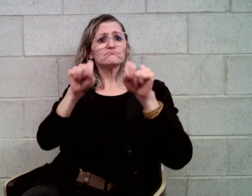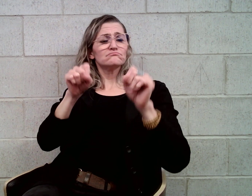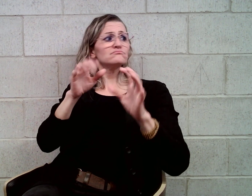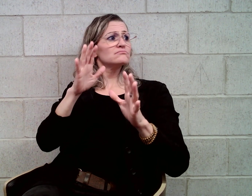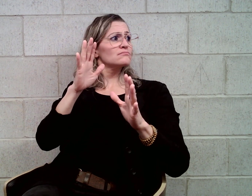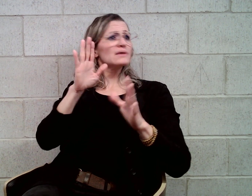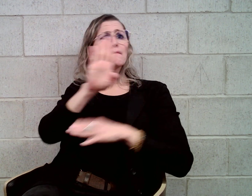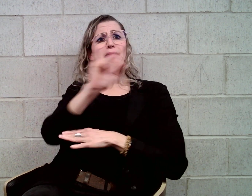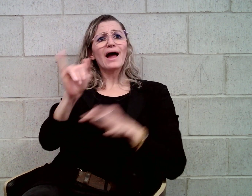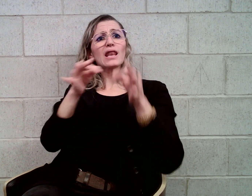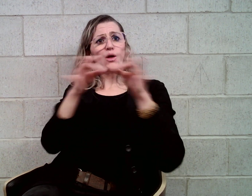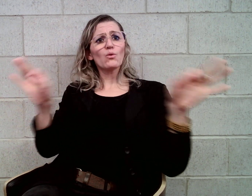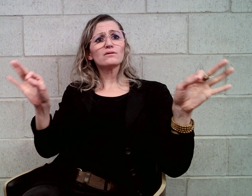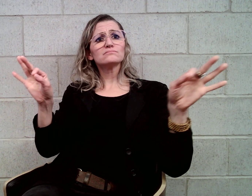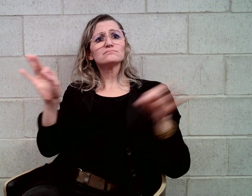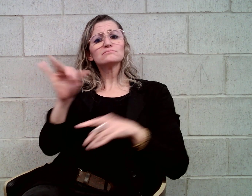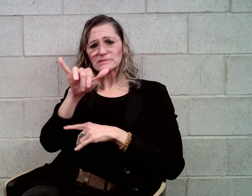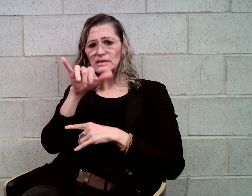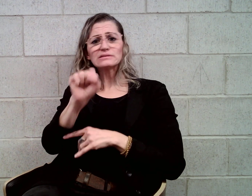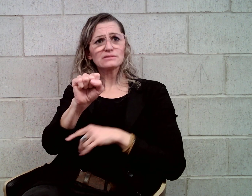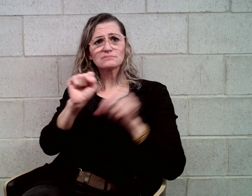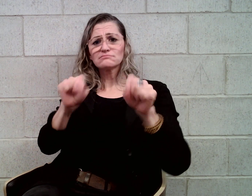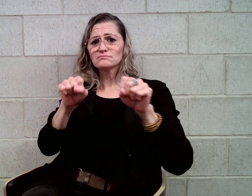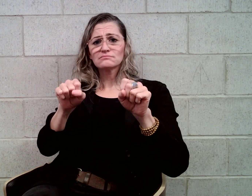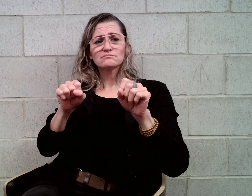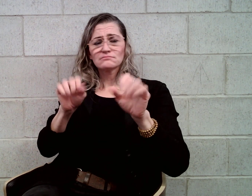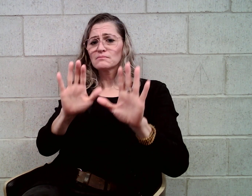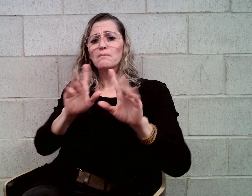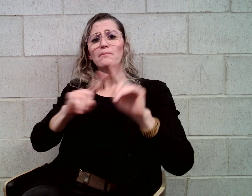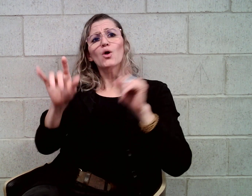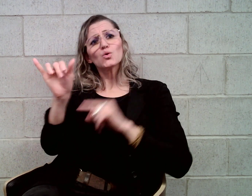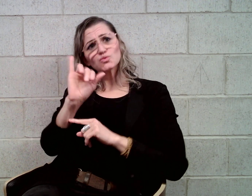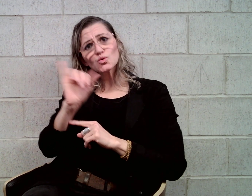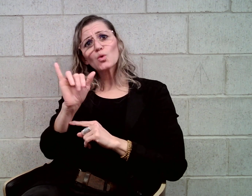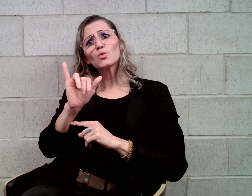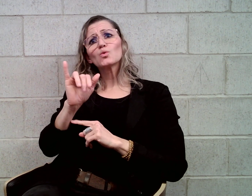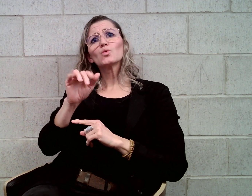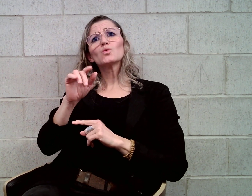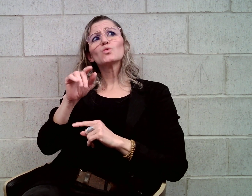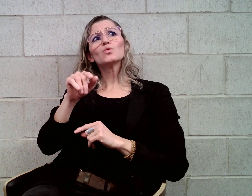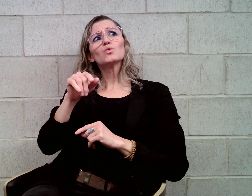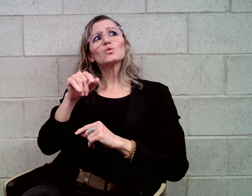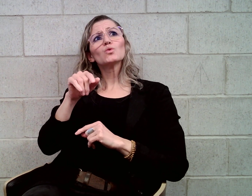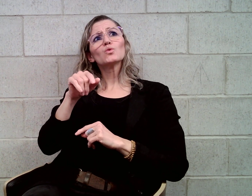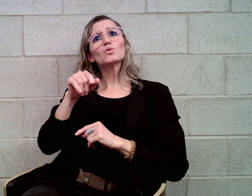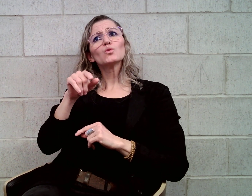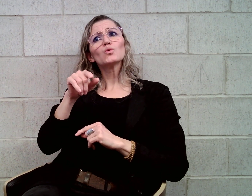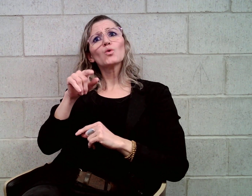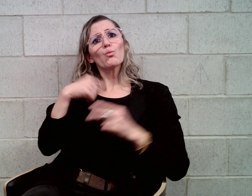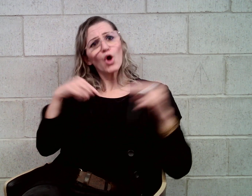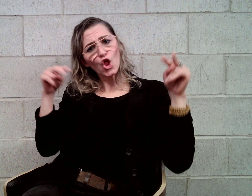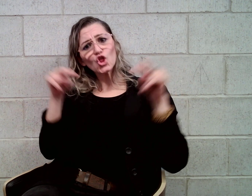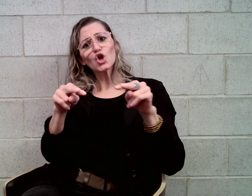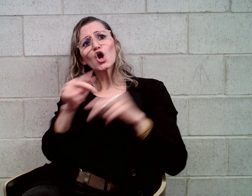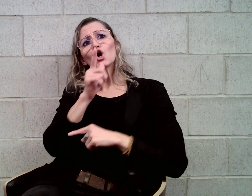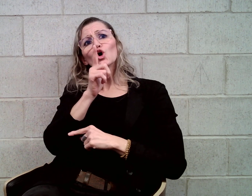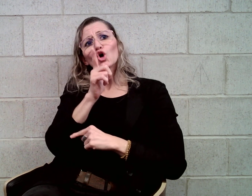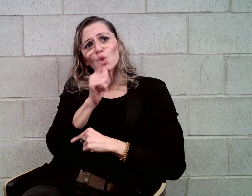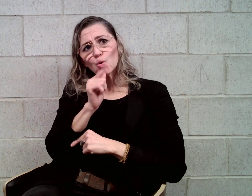So, yes, Prince Hamlet as a show is a bilingual production. But at the same time,